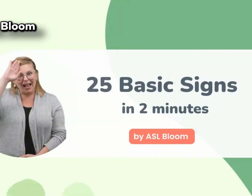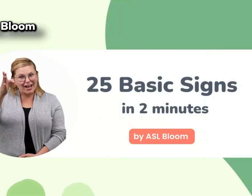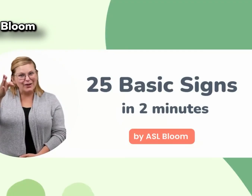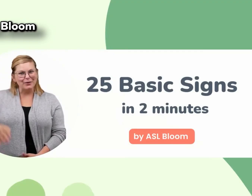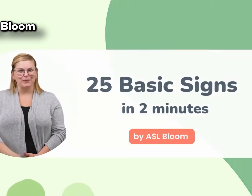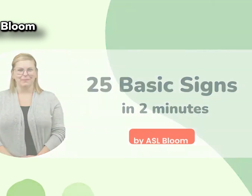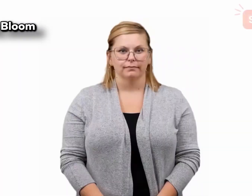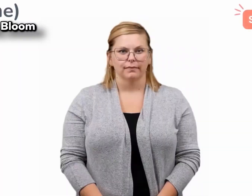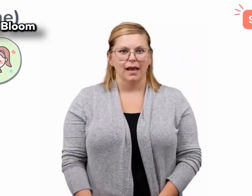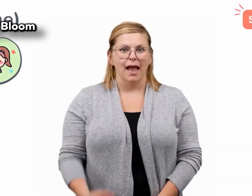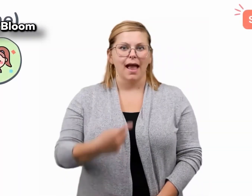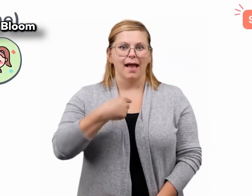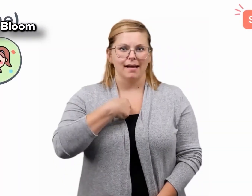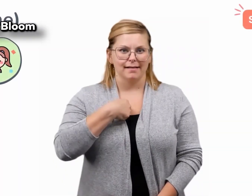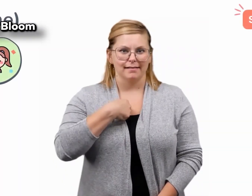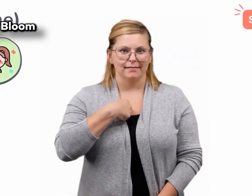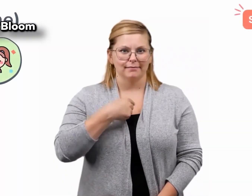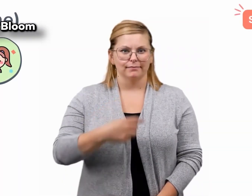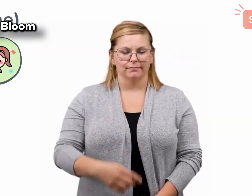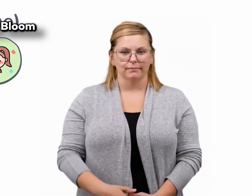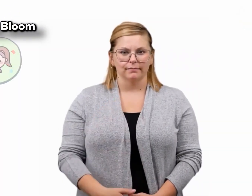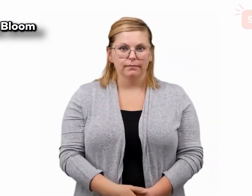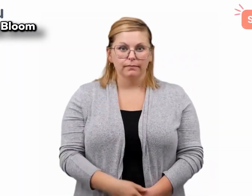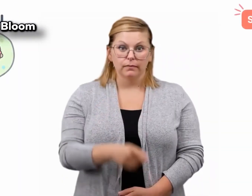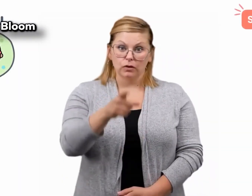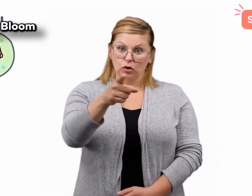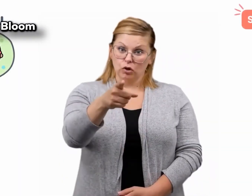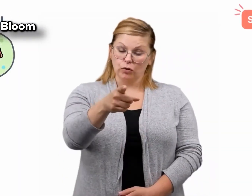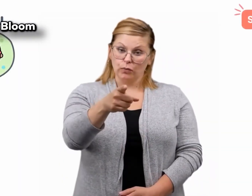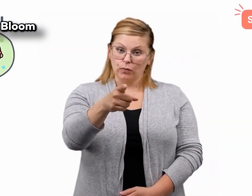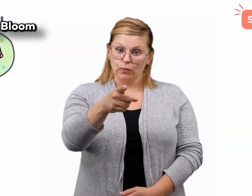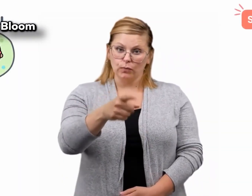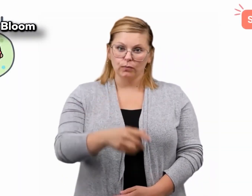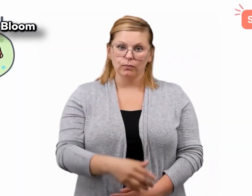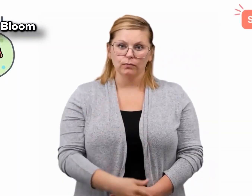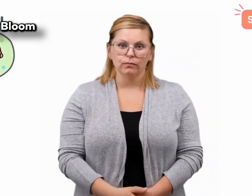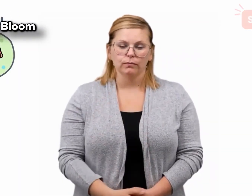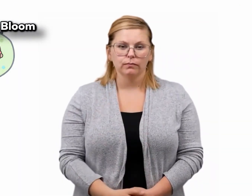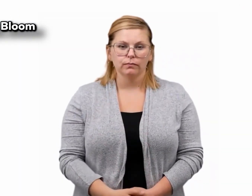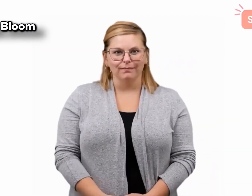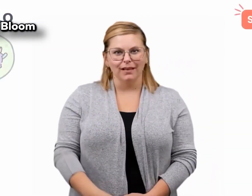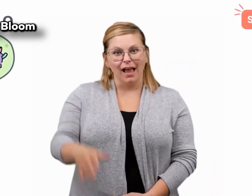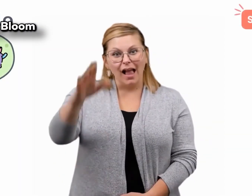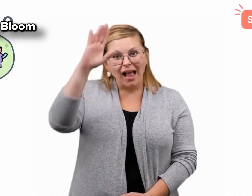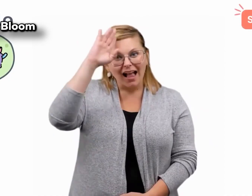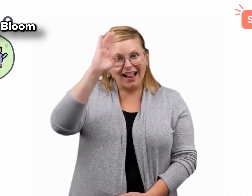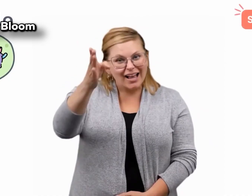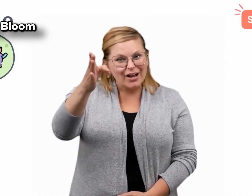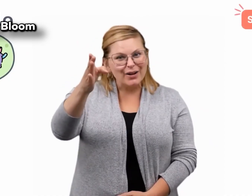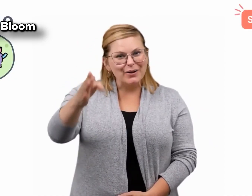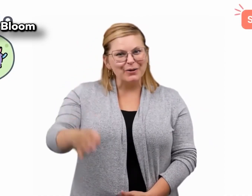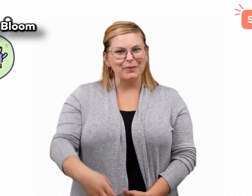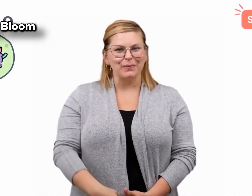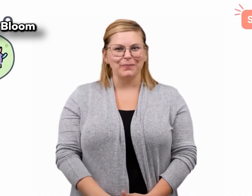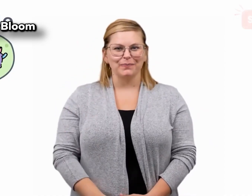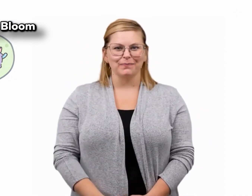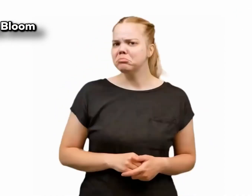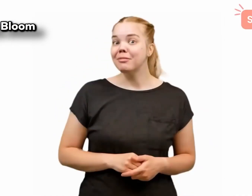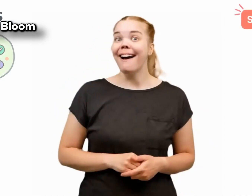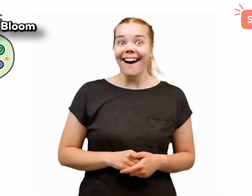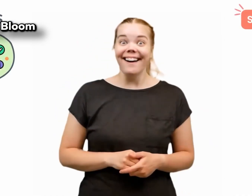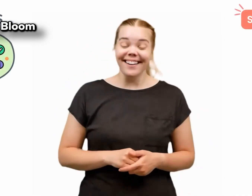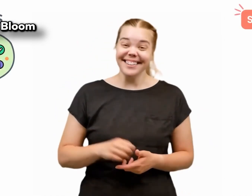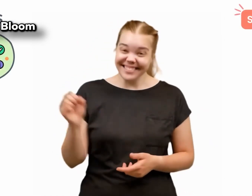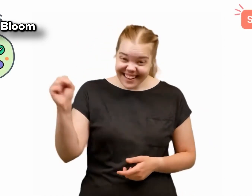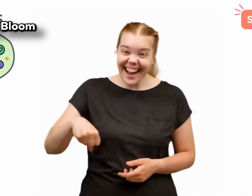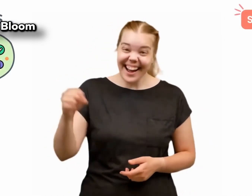use, designed for beginners, and you don't need any prior background or equipment. You can dive into short lessons and practice